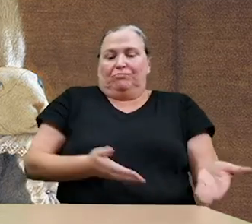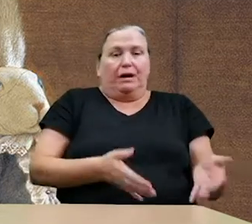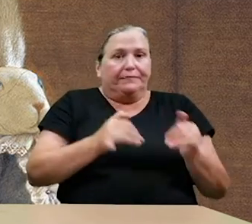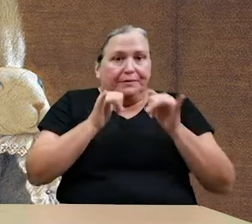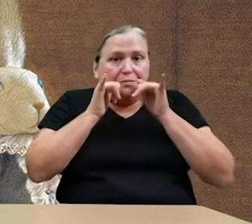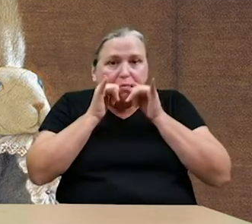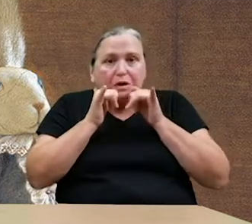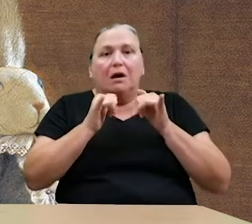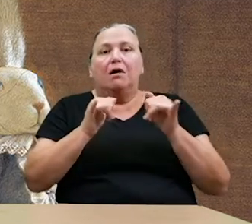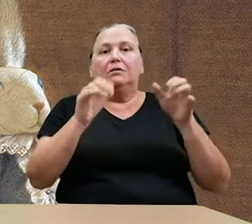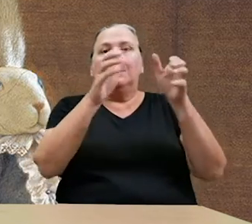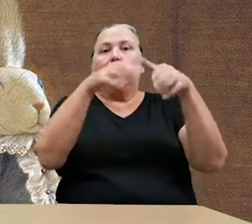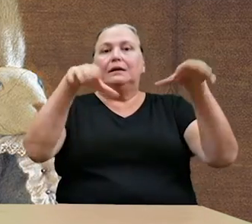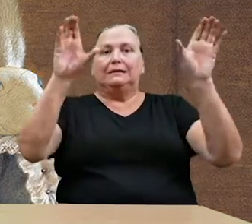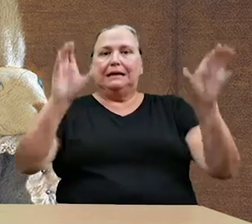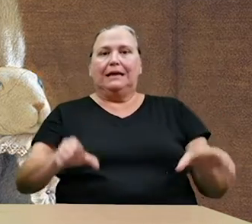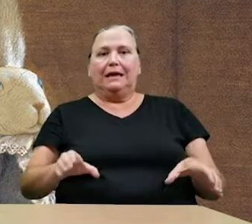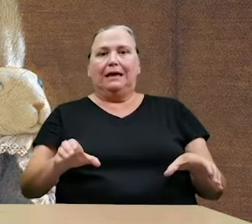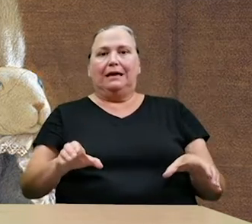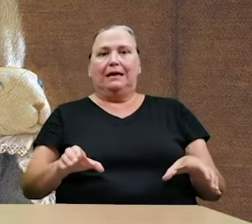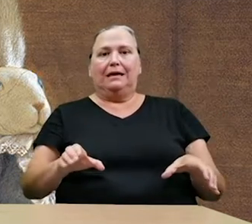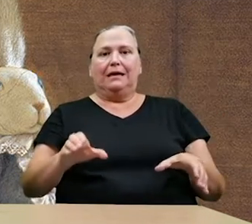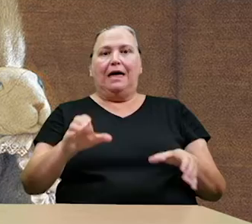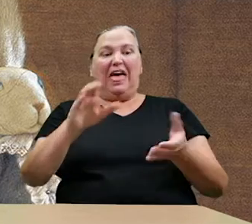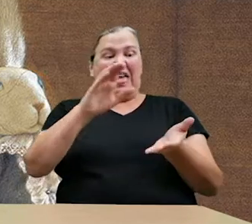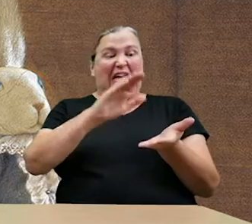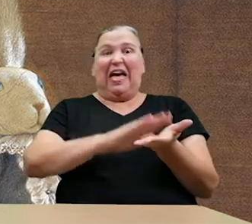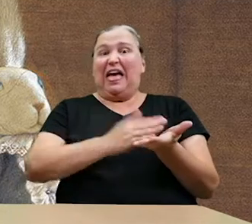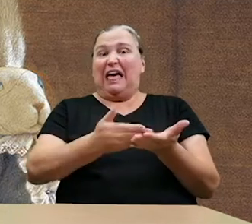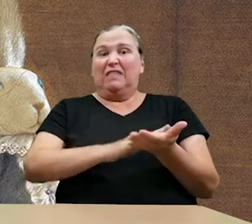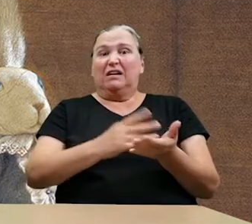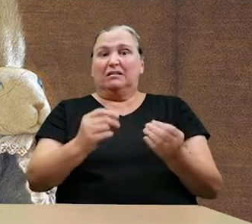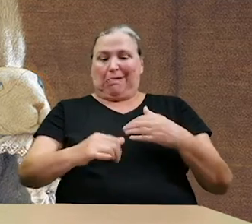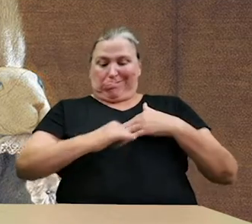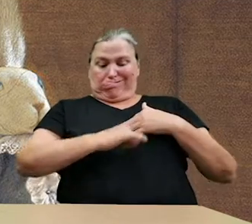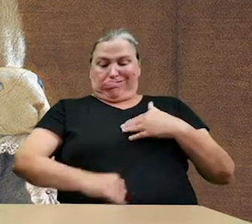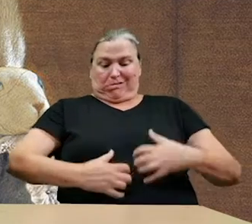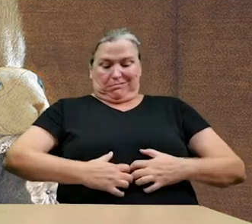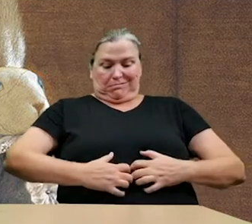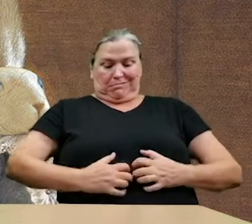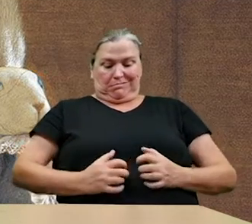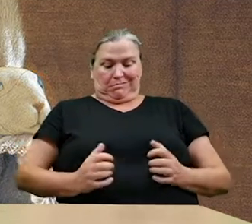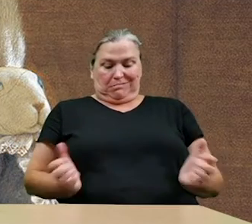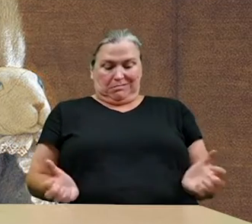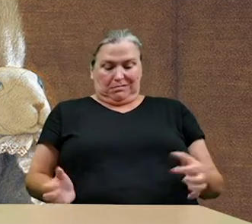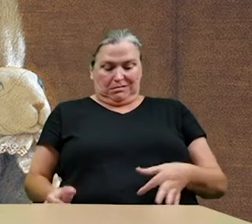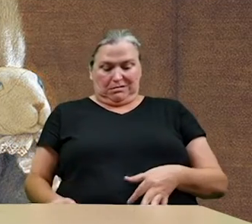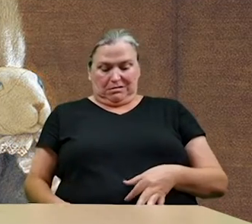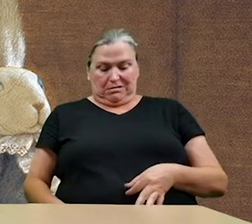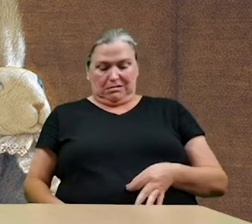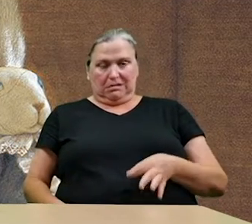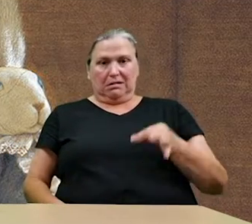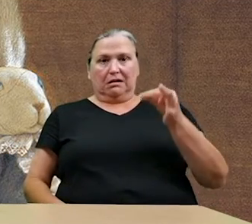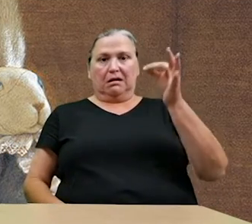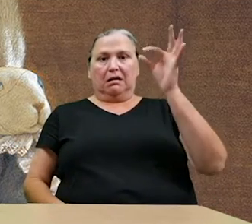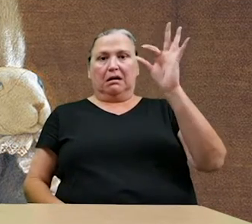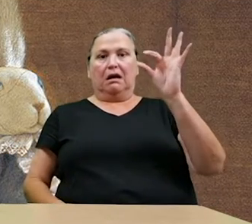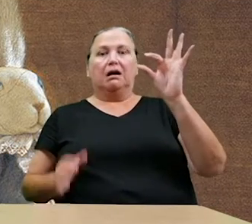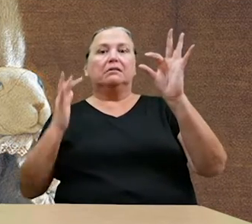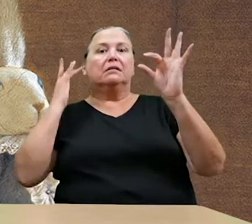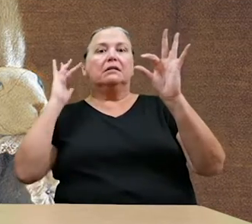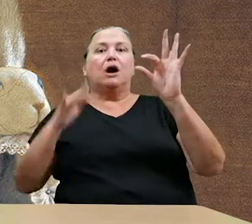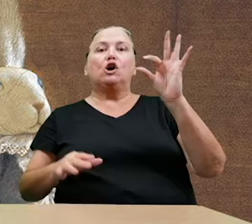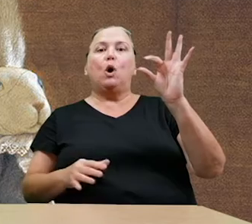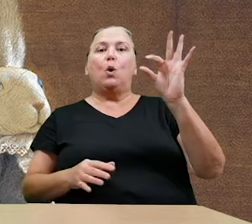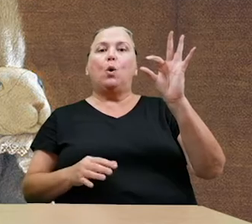to the castle, and the cook slit open its belly, and inside it she found a ring of pure